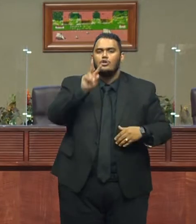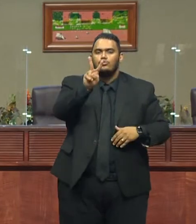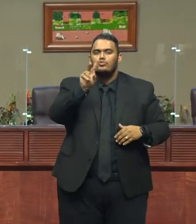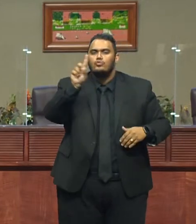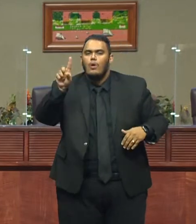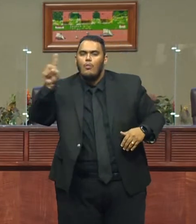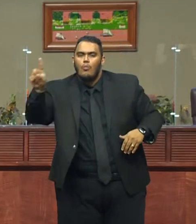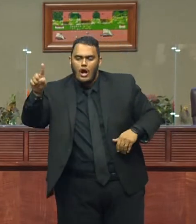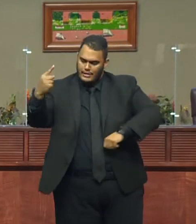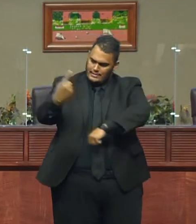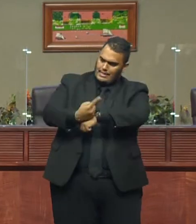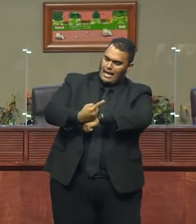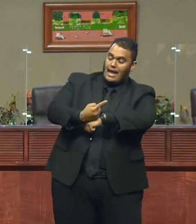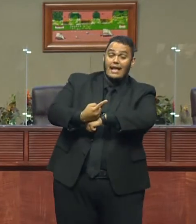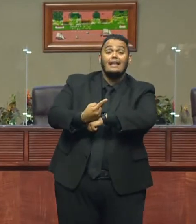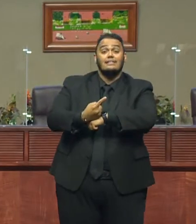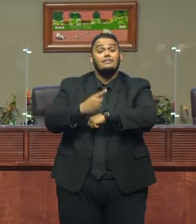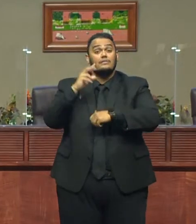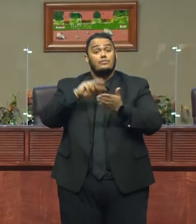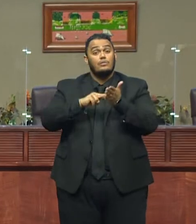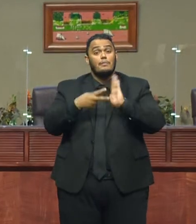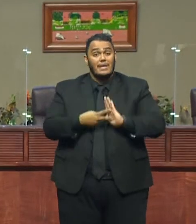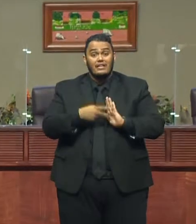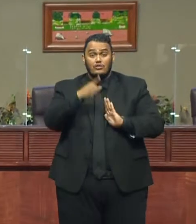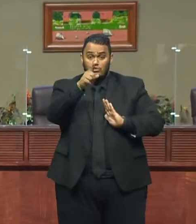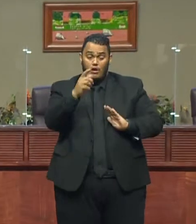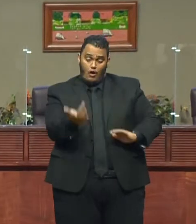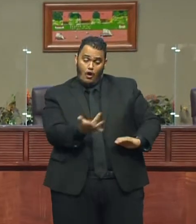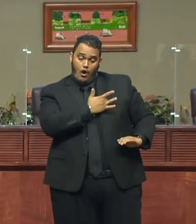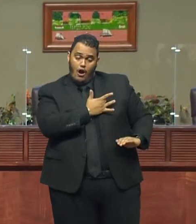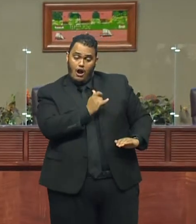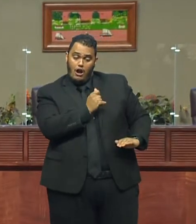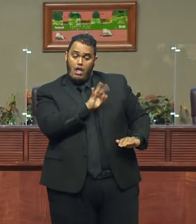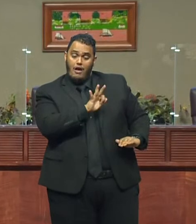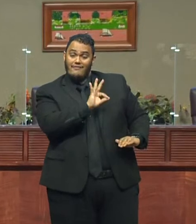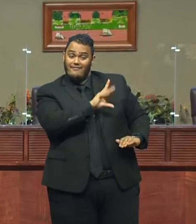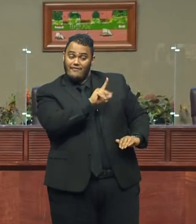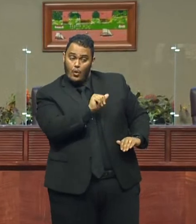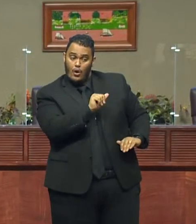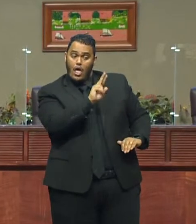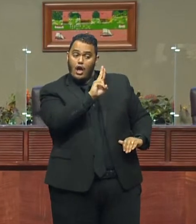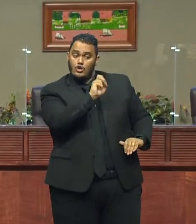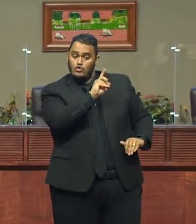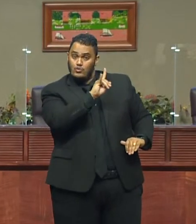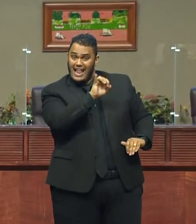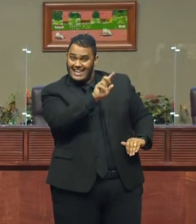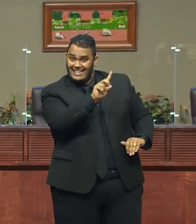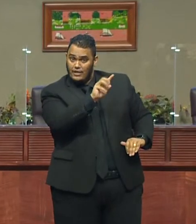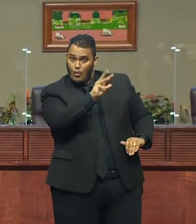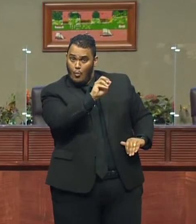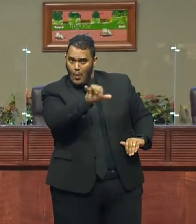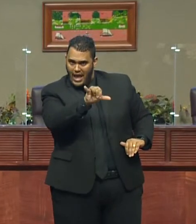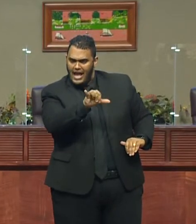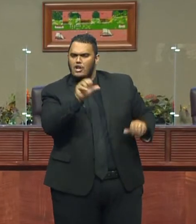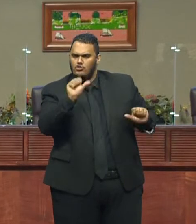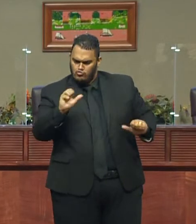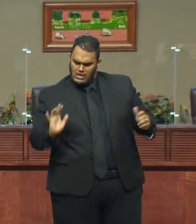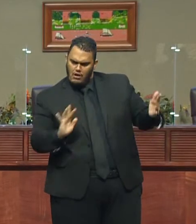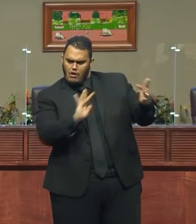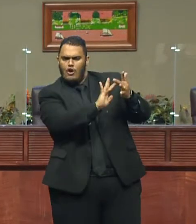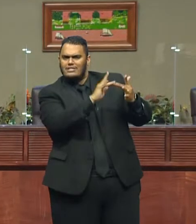of Florida United Way can provide. If you need to talk to somebody or reach out for help, you can call